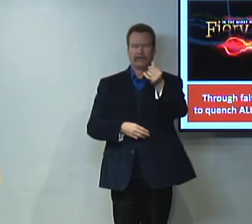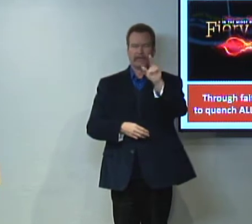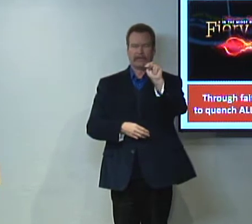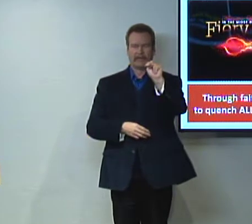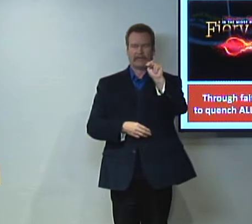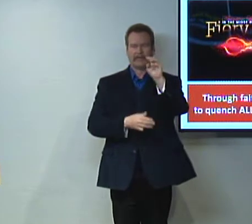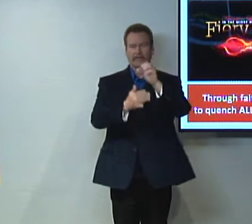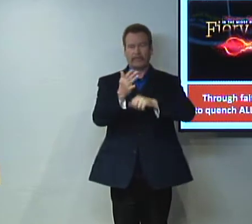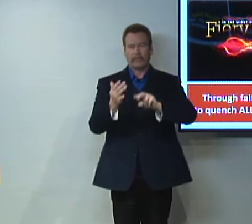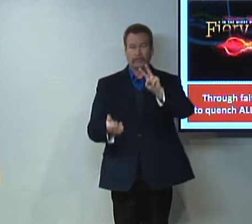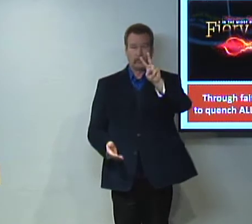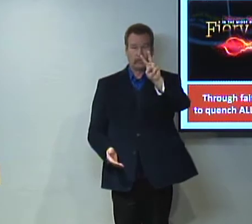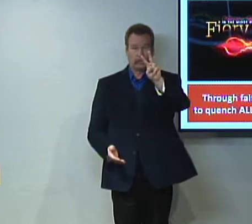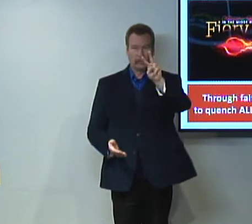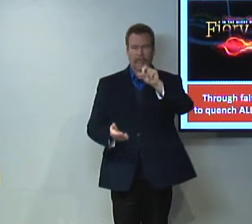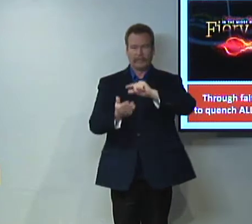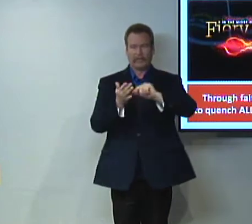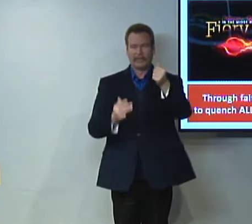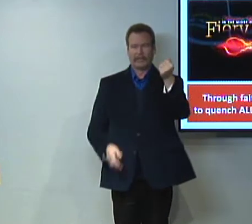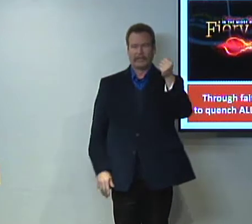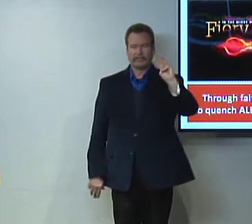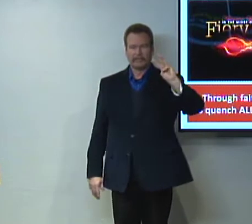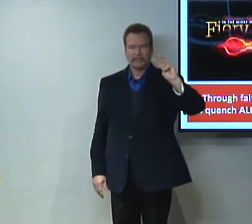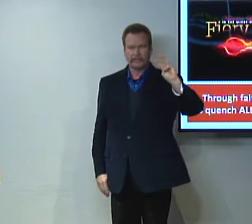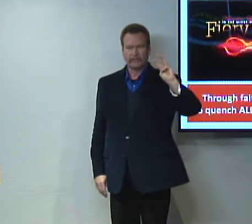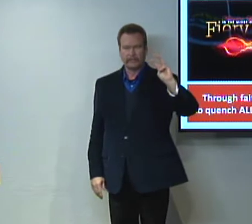first, found in 1 John